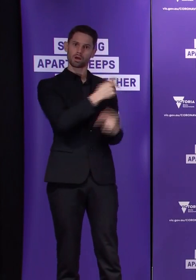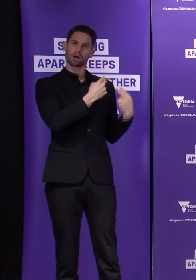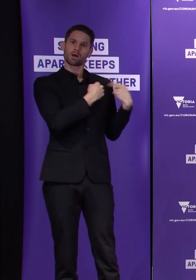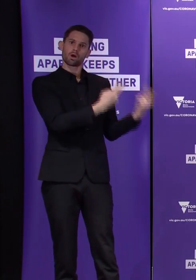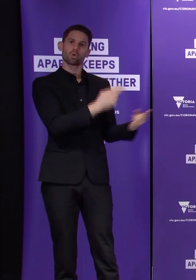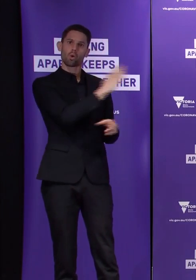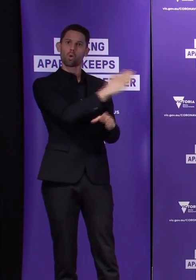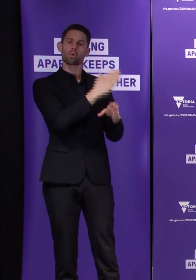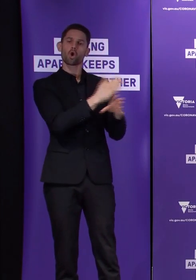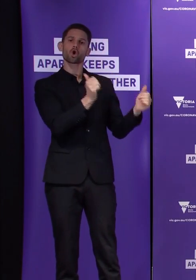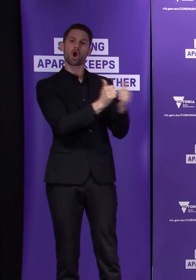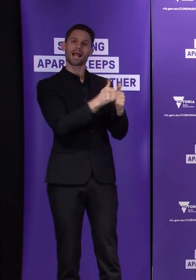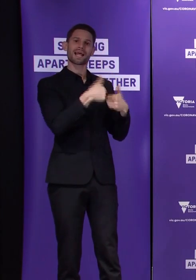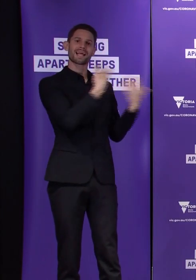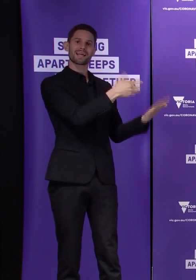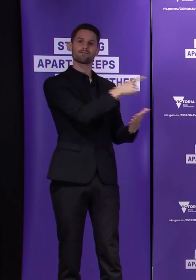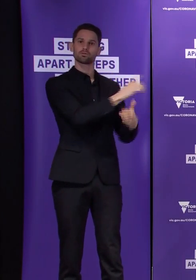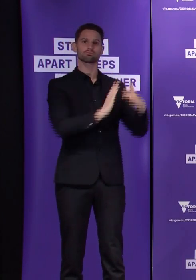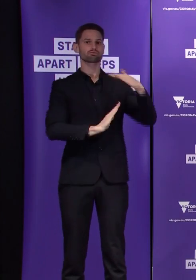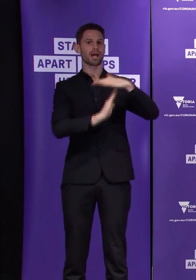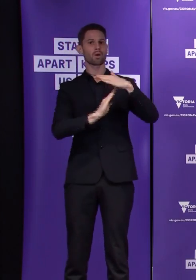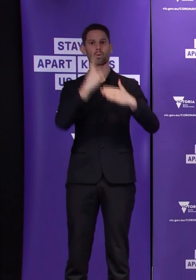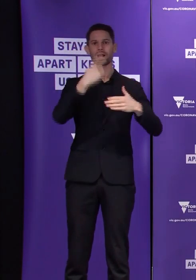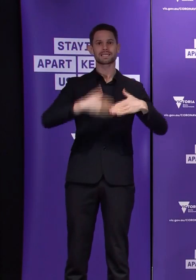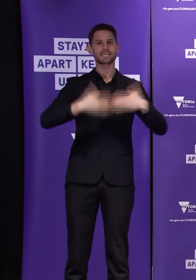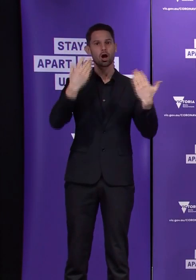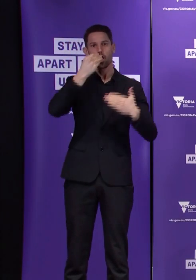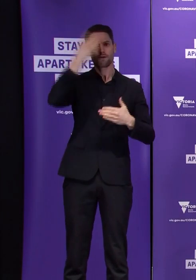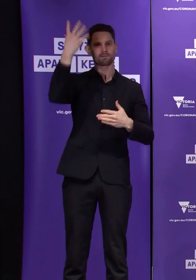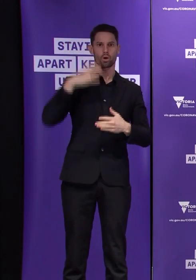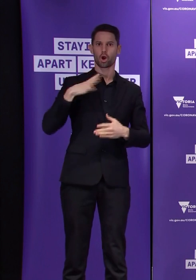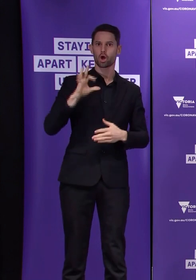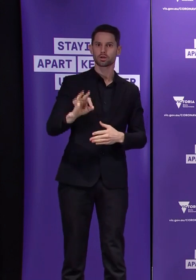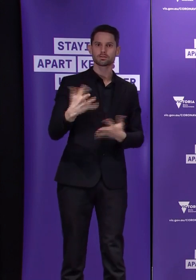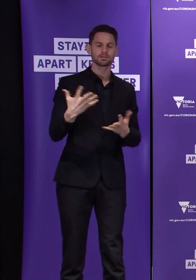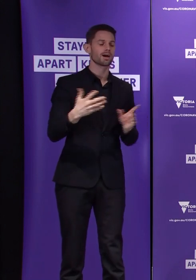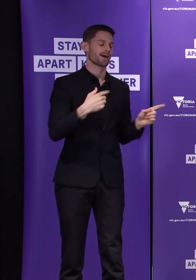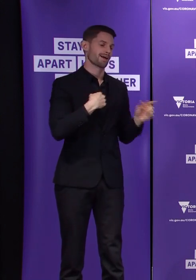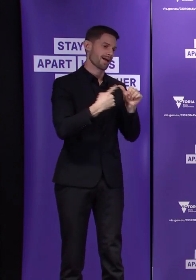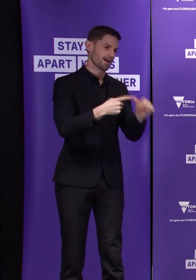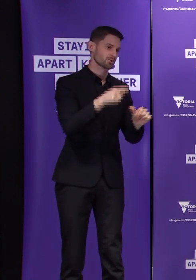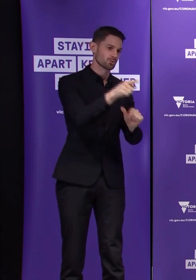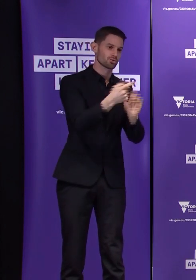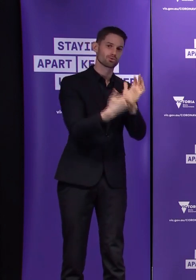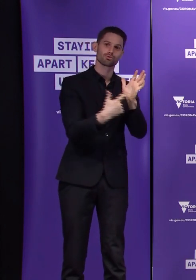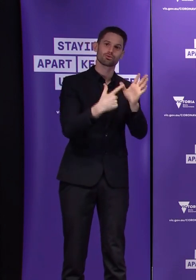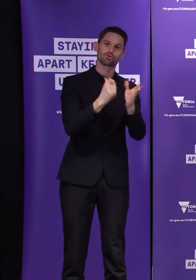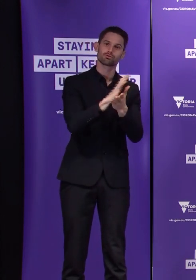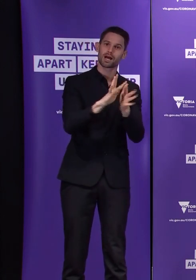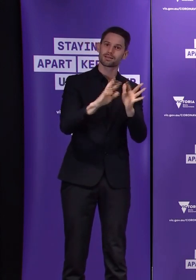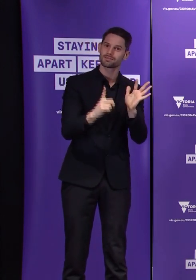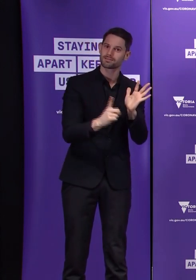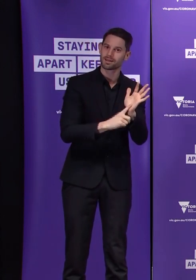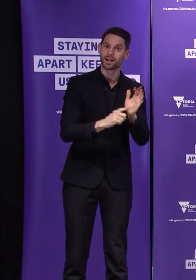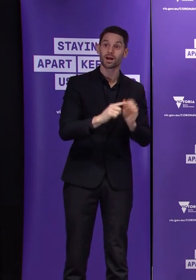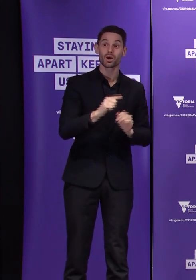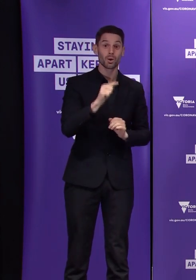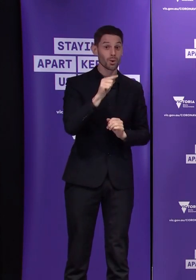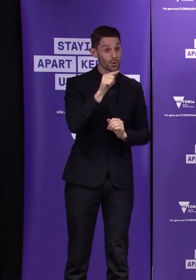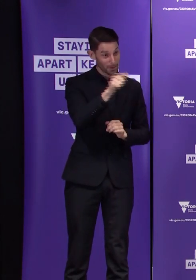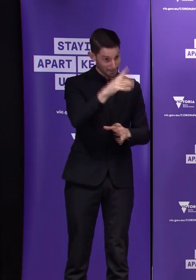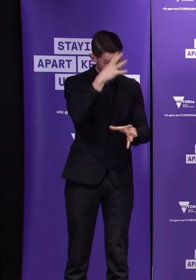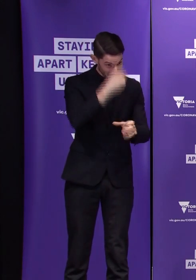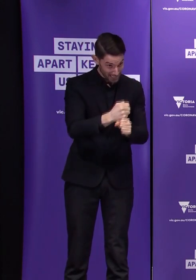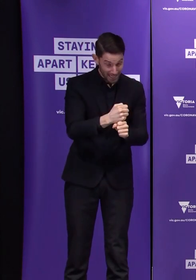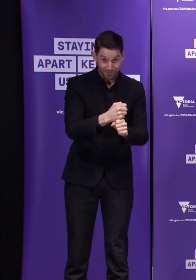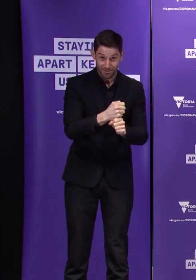to step into the breach I wouldn't for you read. to take a day off? Rachel, I don't know that you believe that. I don't know that that's really,